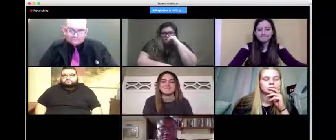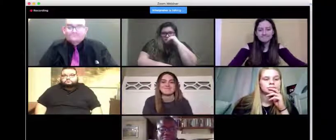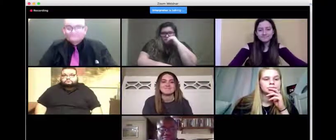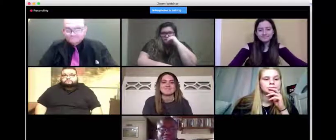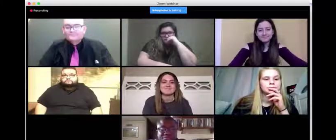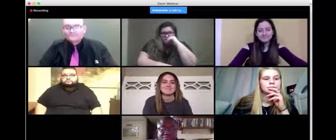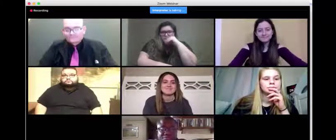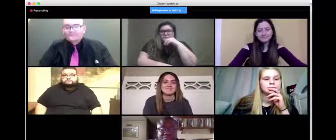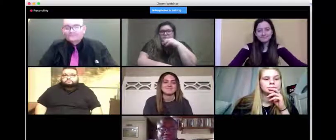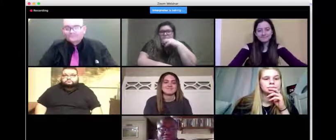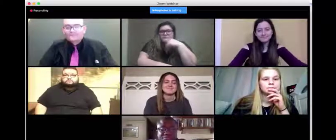Erin, what about you?